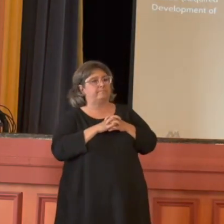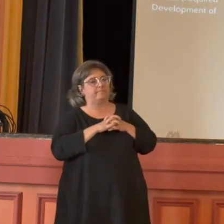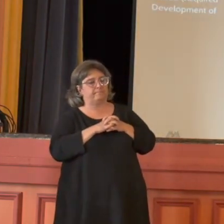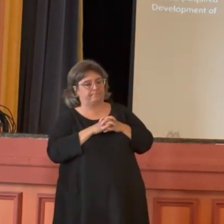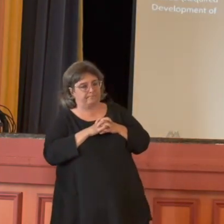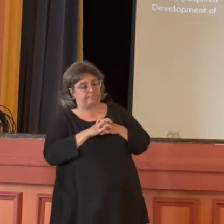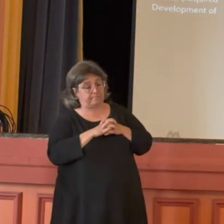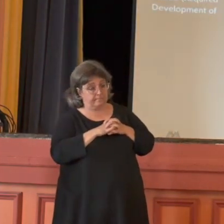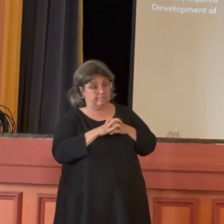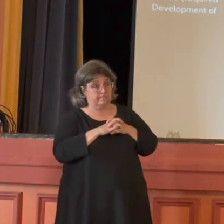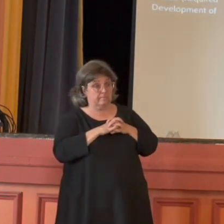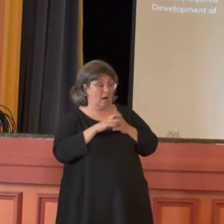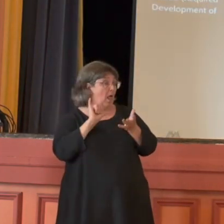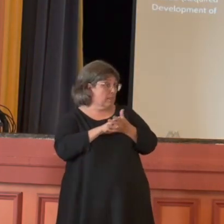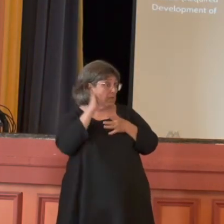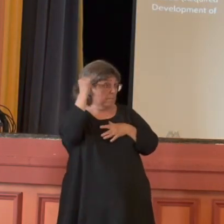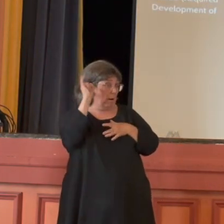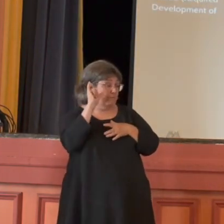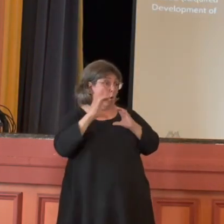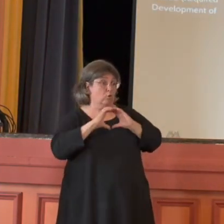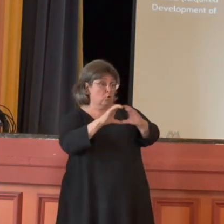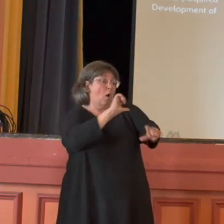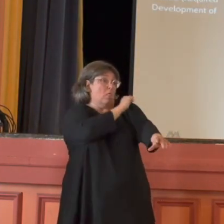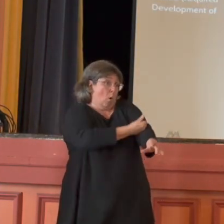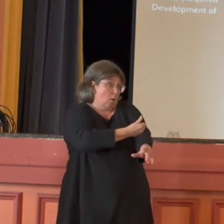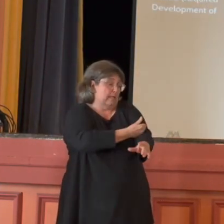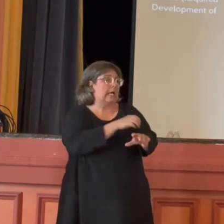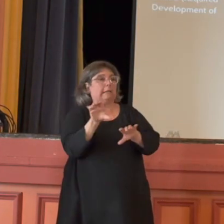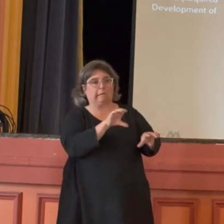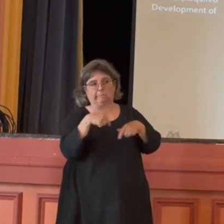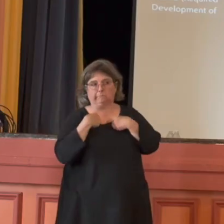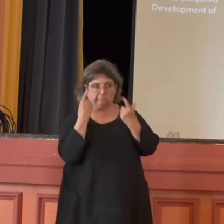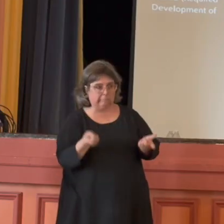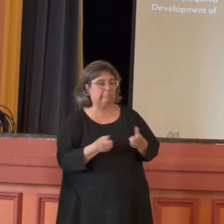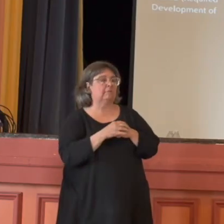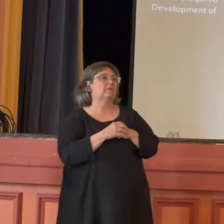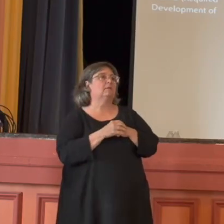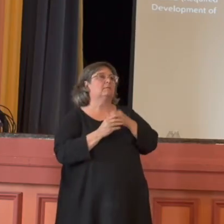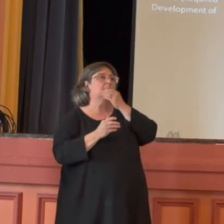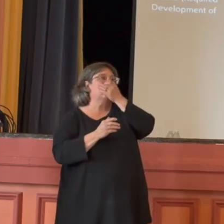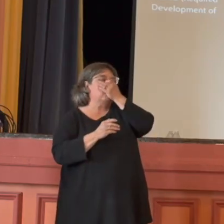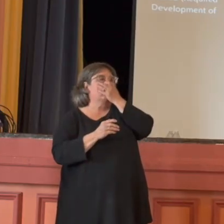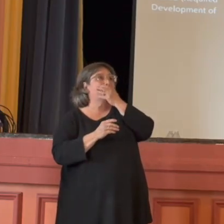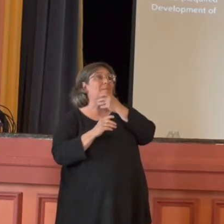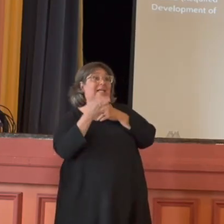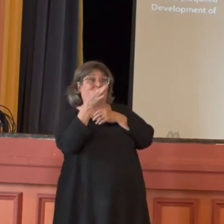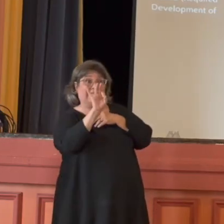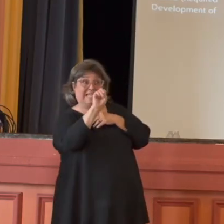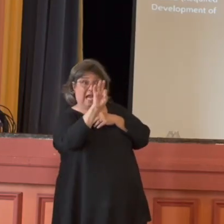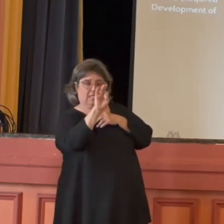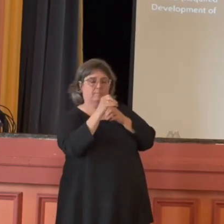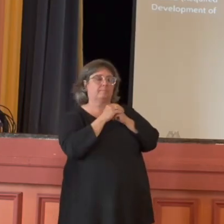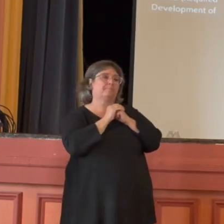So that's what the Buffalo Sewer Authority had done up until the